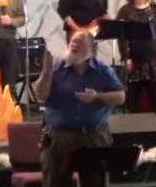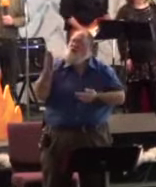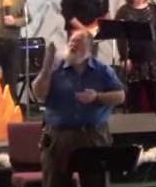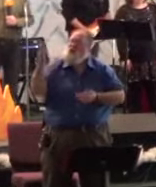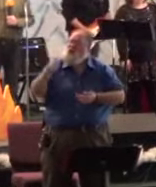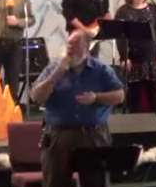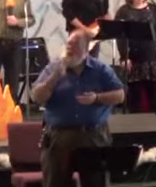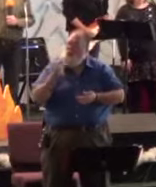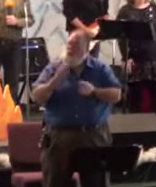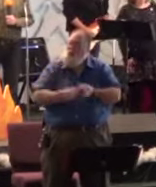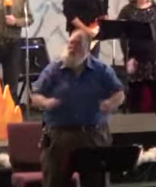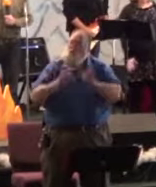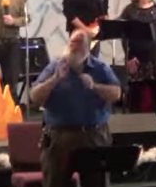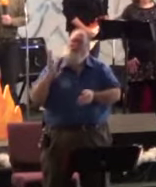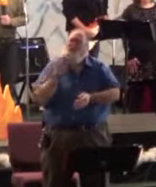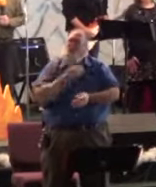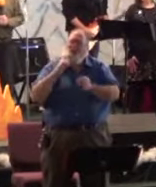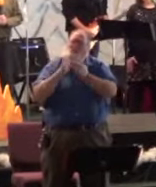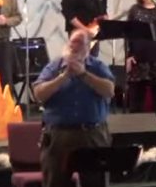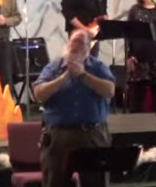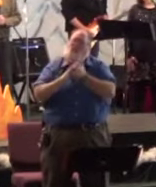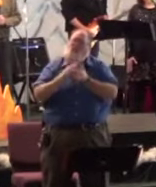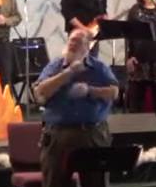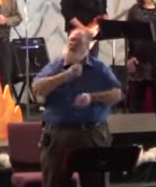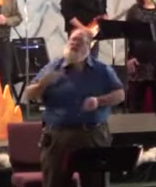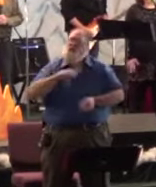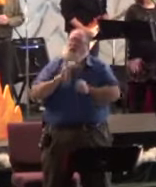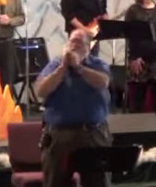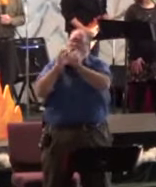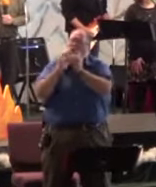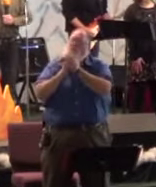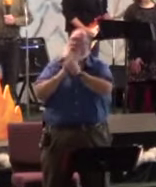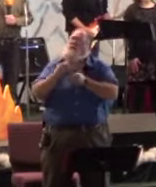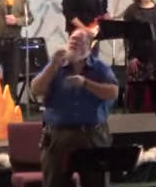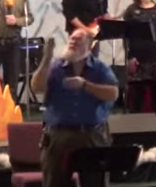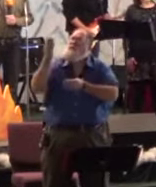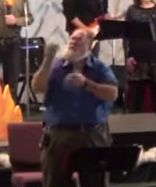our praise. And Lord, we praise you this morning.